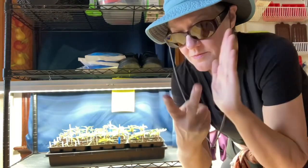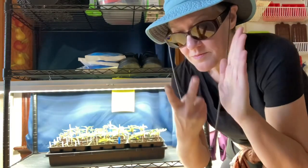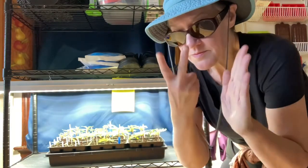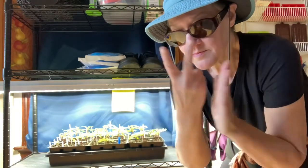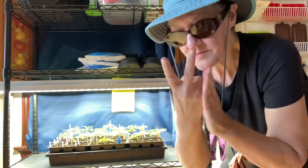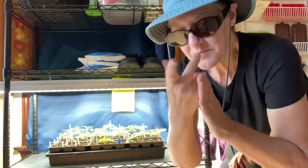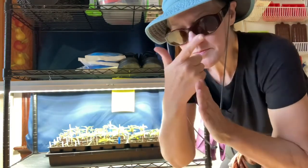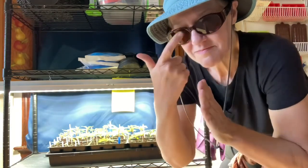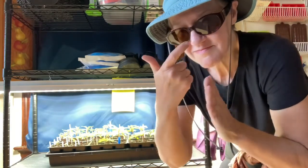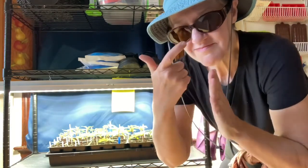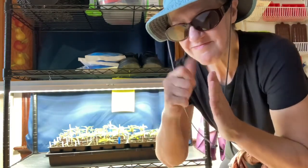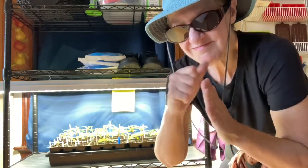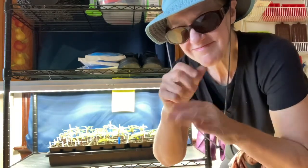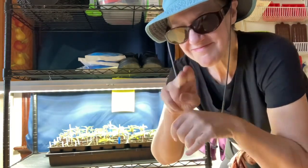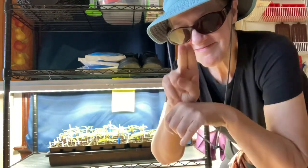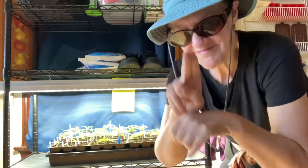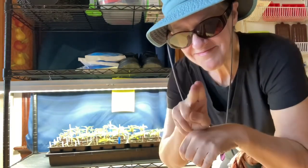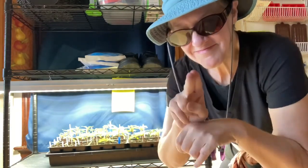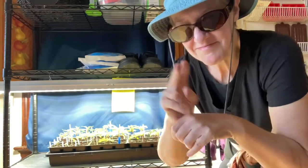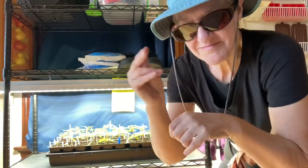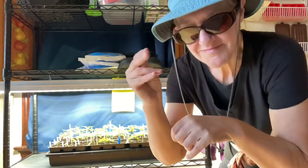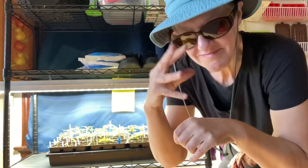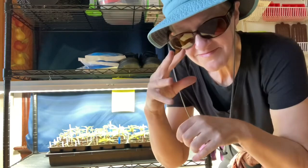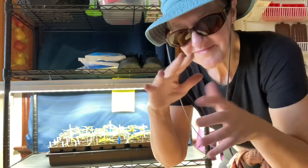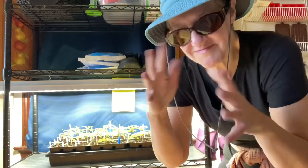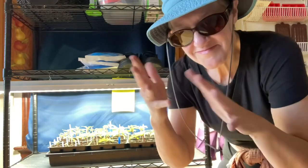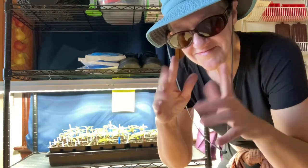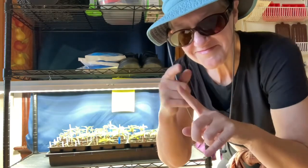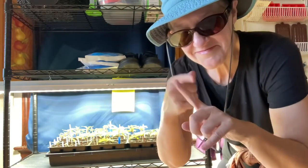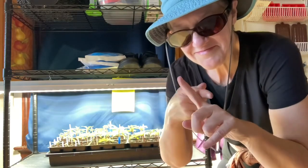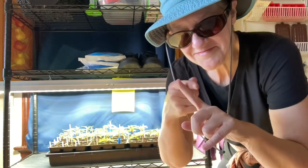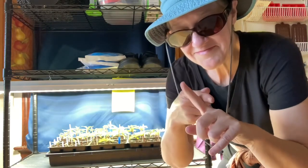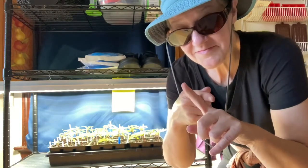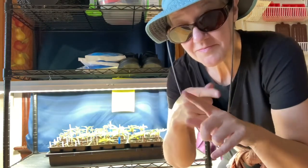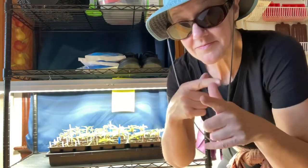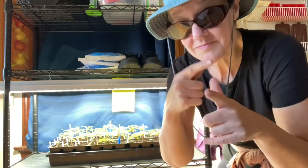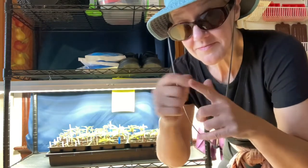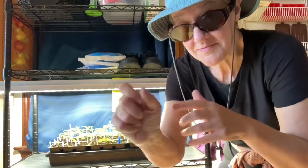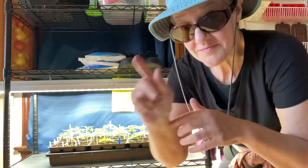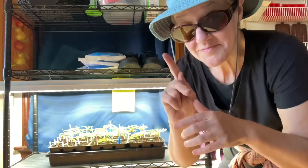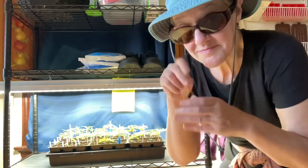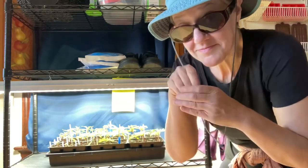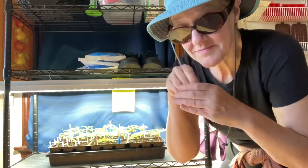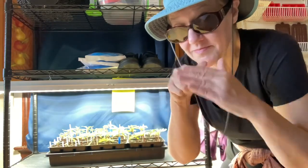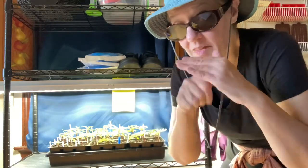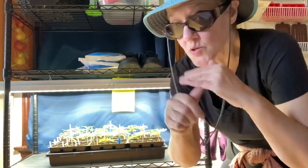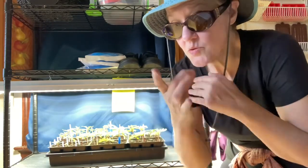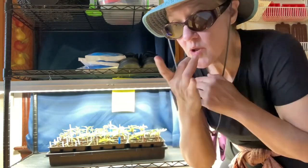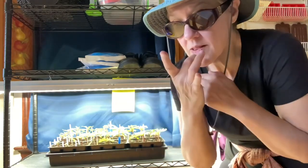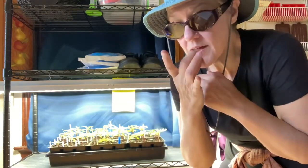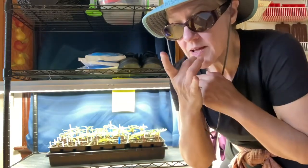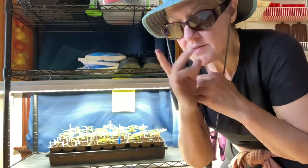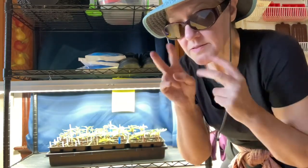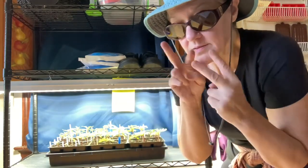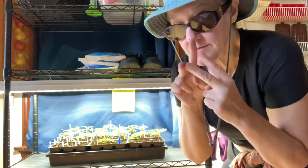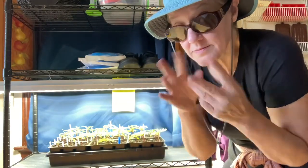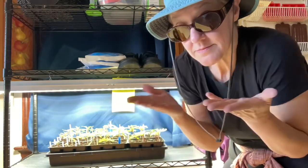Now, the marigolds are only going to stay outside 2 hours today because they're not used to the sun and the wind and the temperature. Then they're going to come